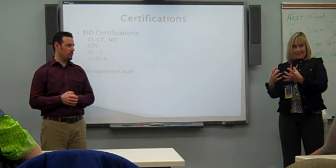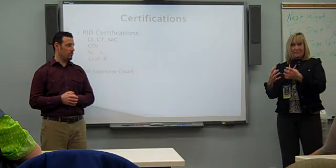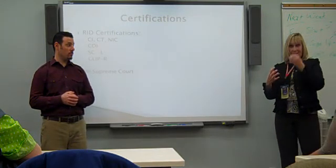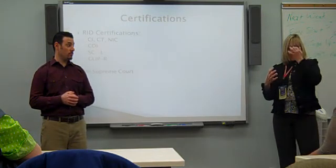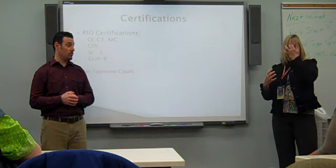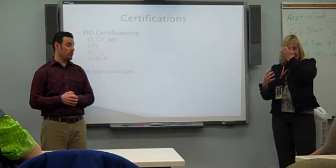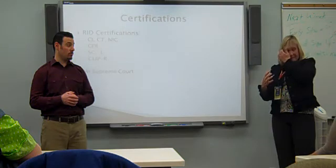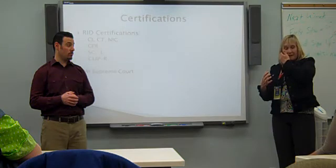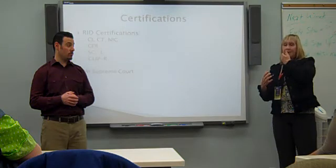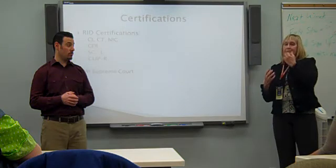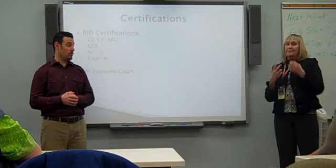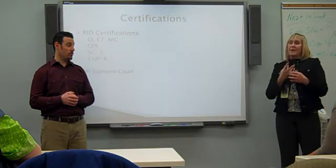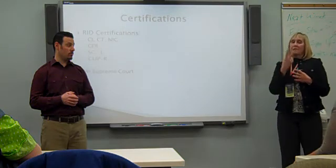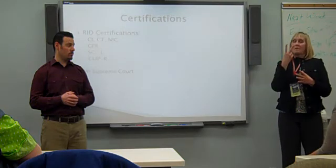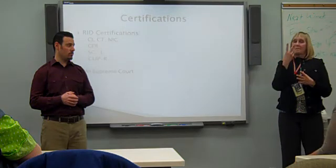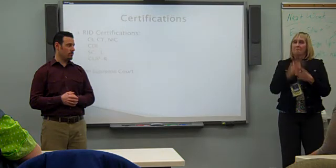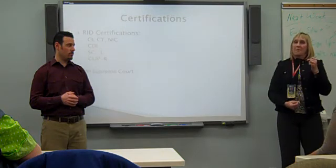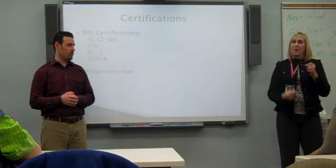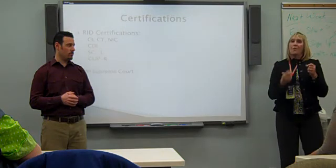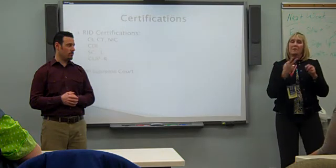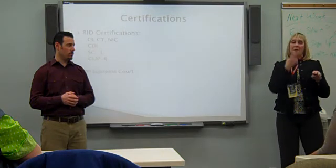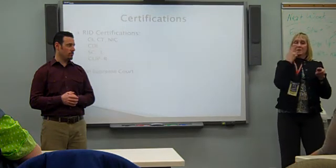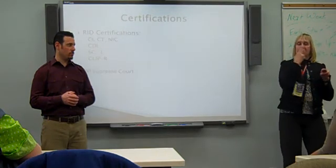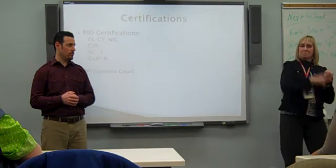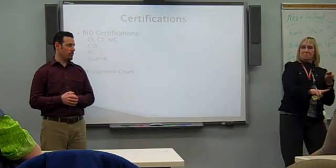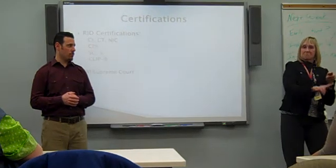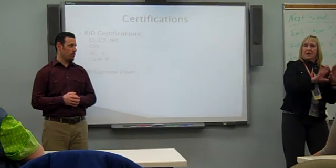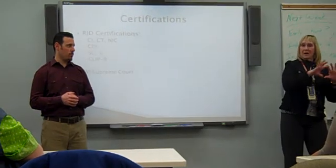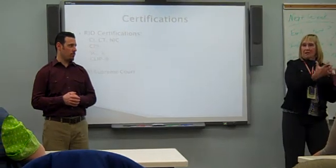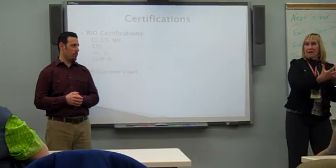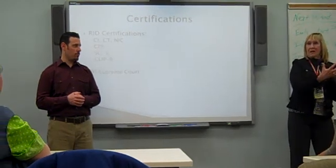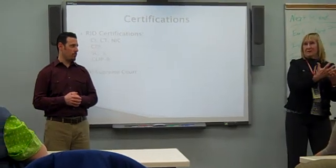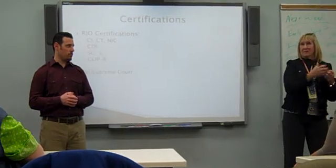I've experienced a lot with sex offender cases.